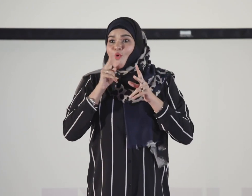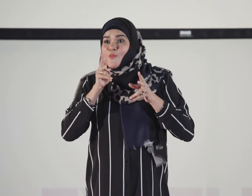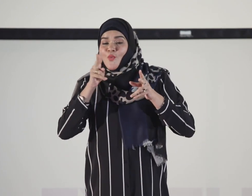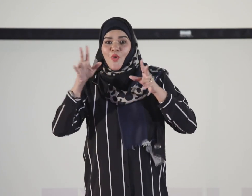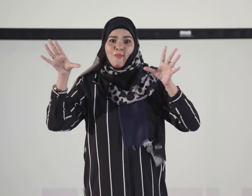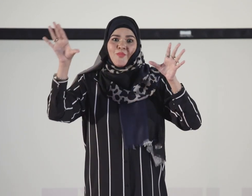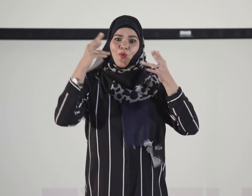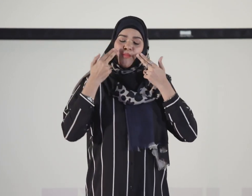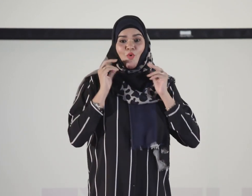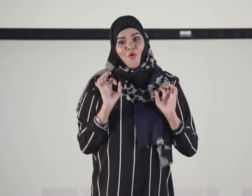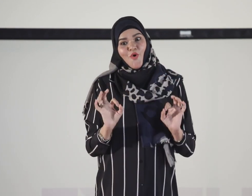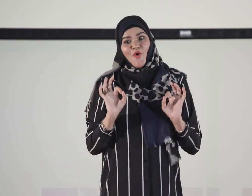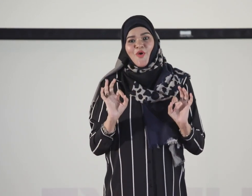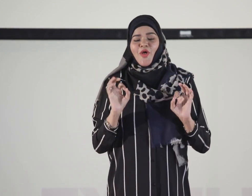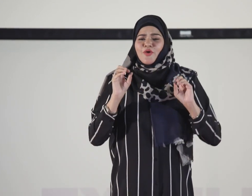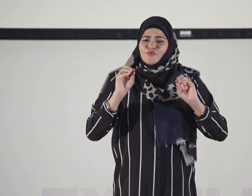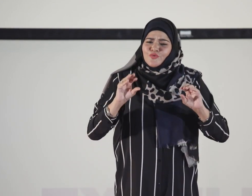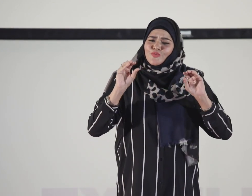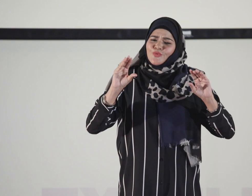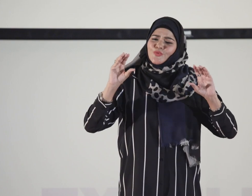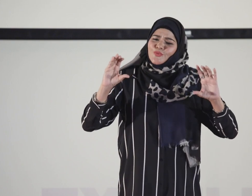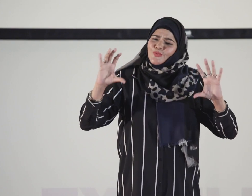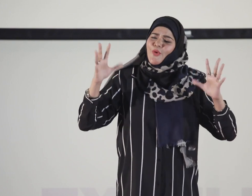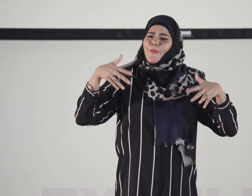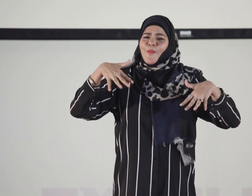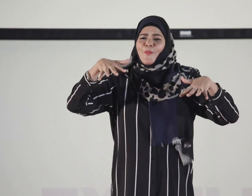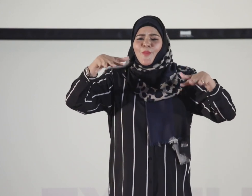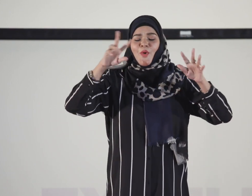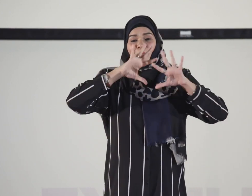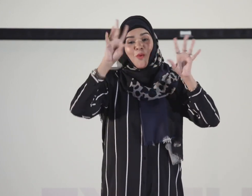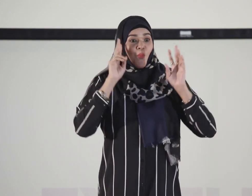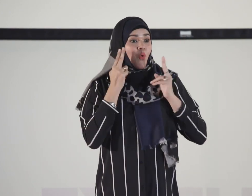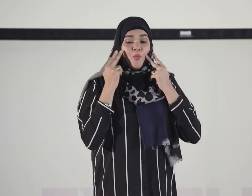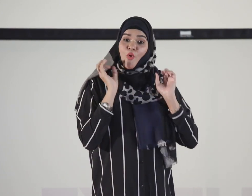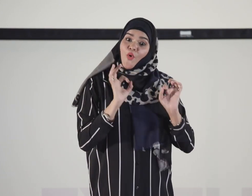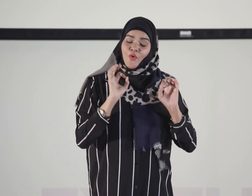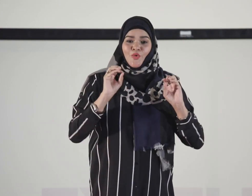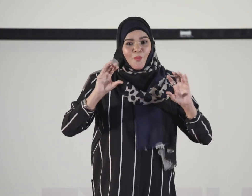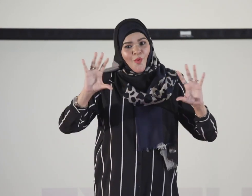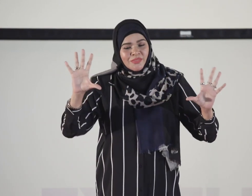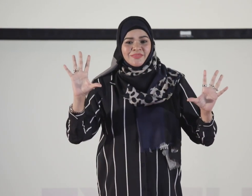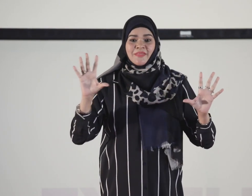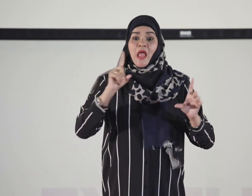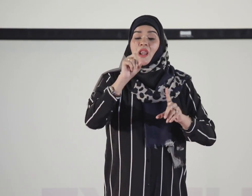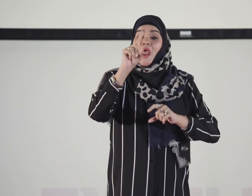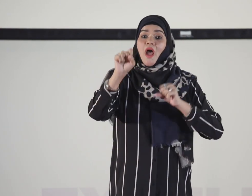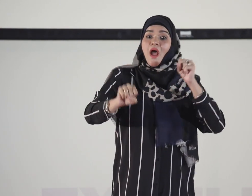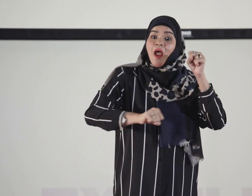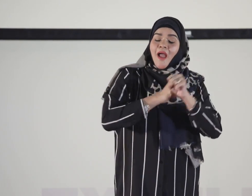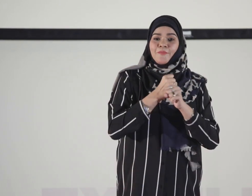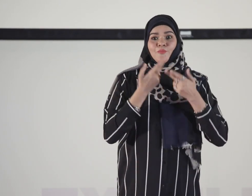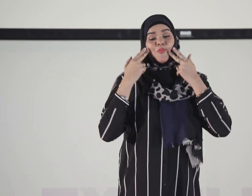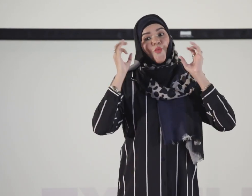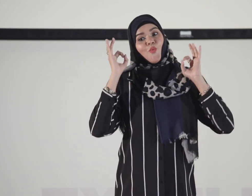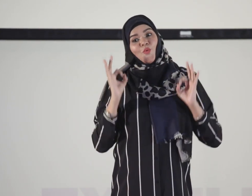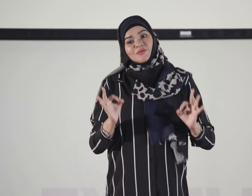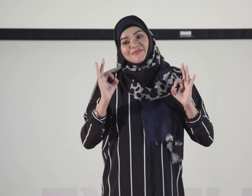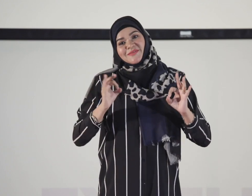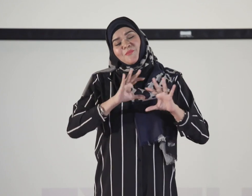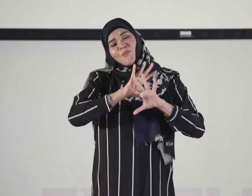love. They started loving my work. They started recommending me to other people. A year went